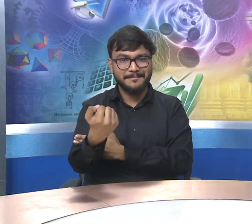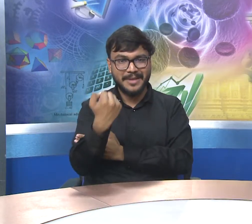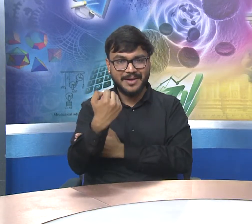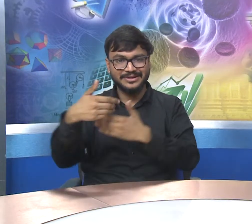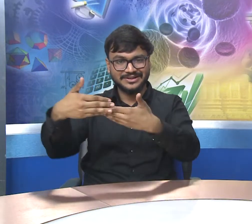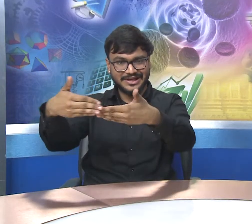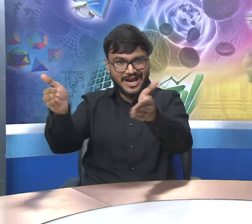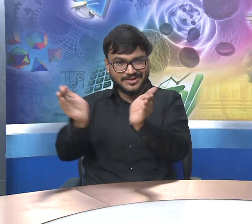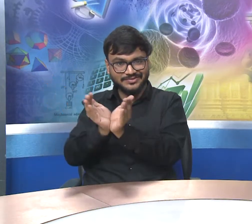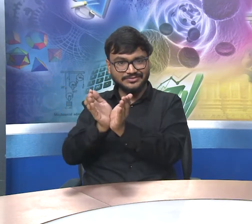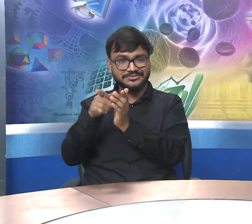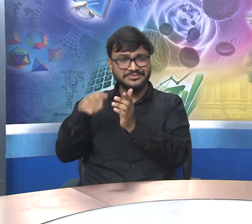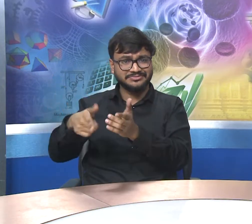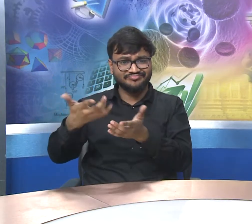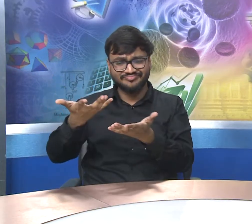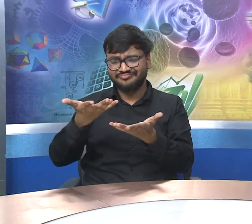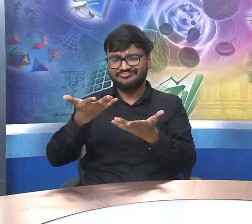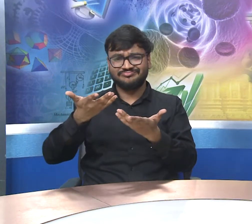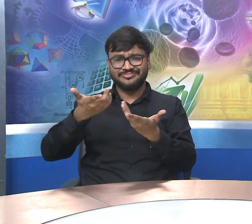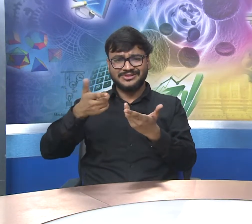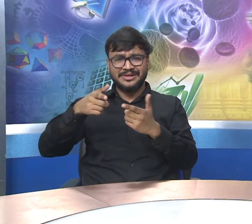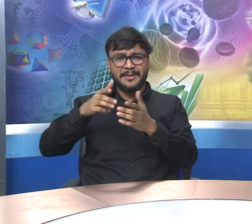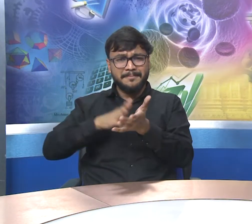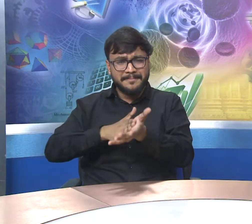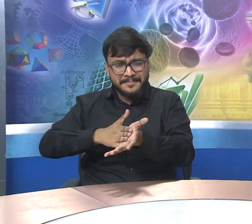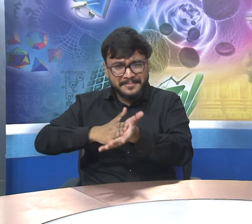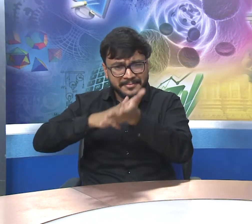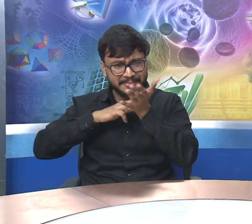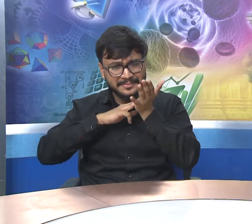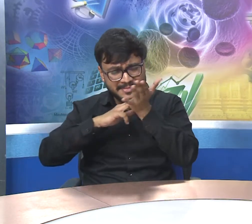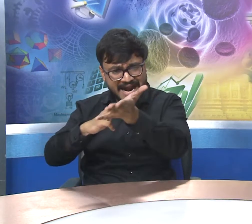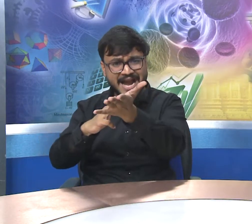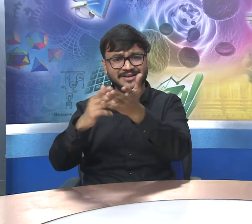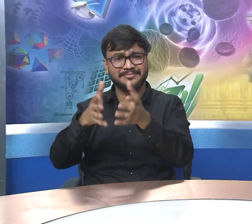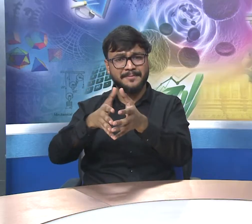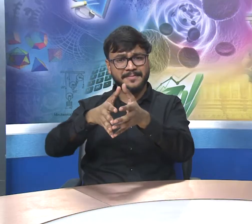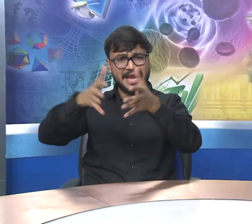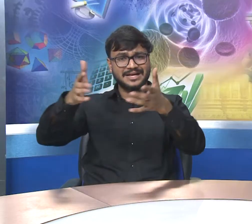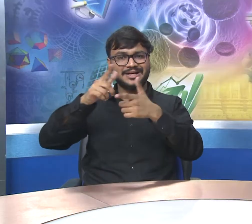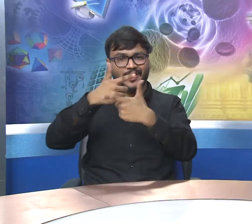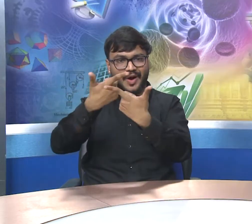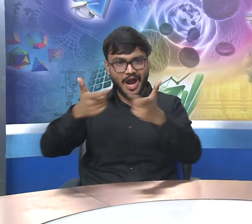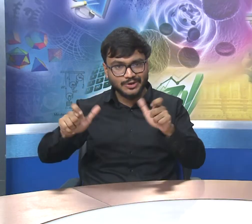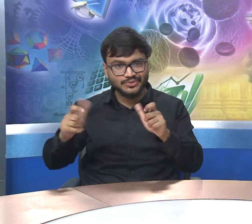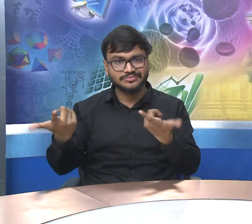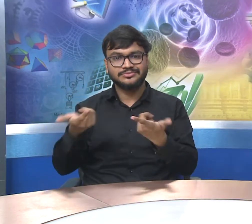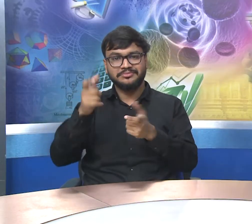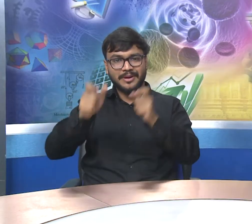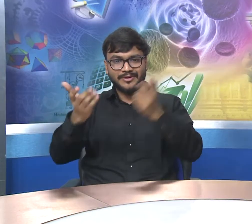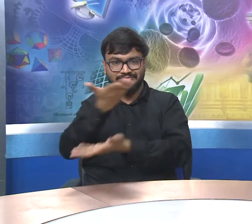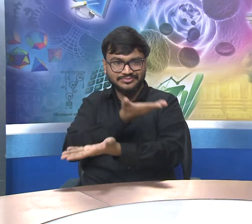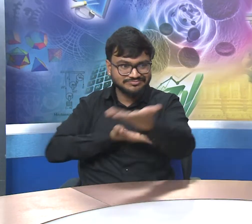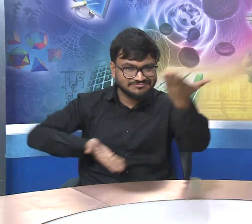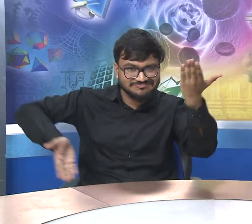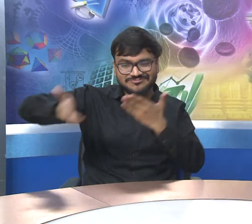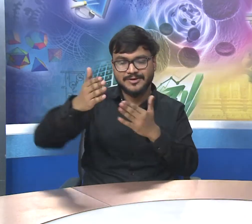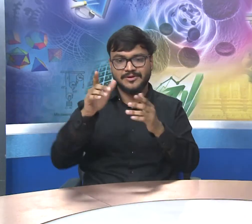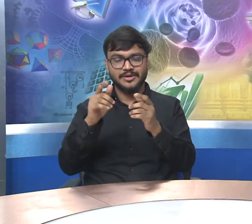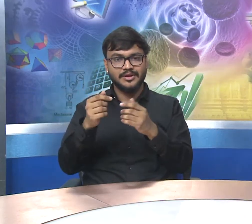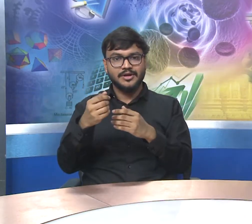living language of a community is made from millions of linguistic interactions between people that cannot